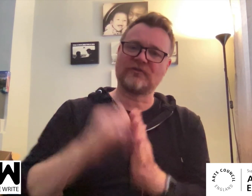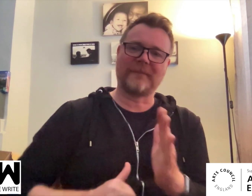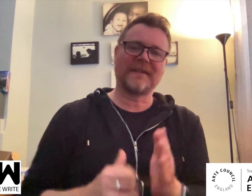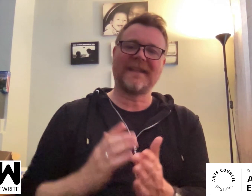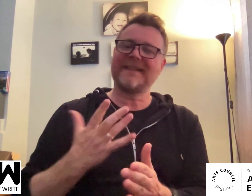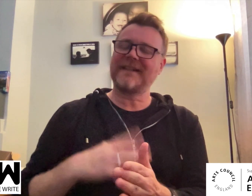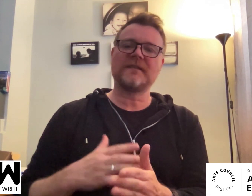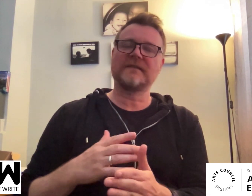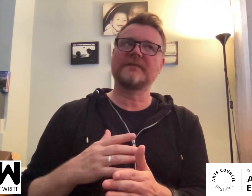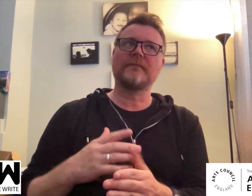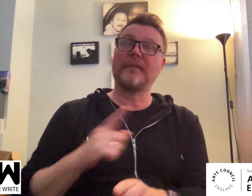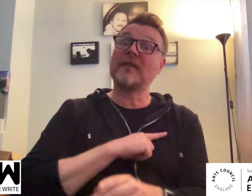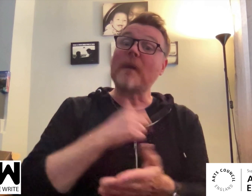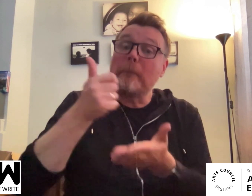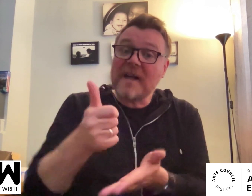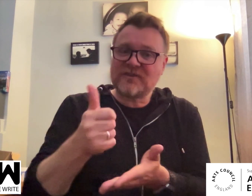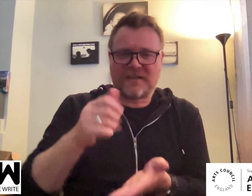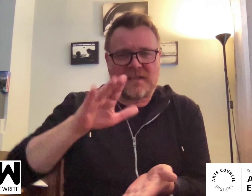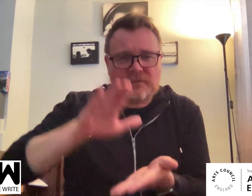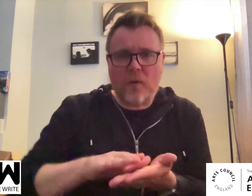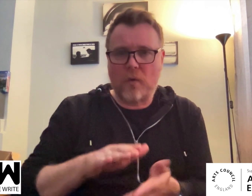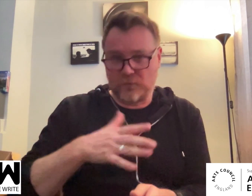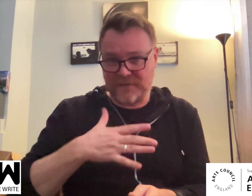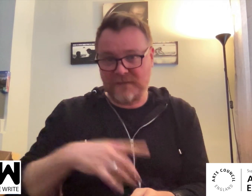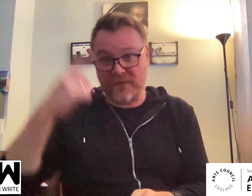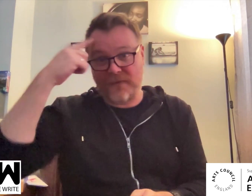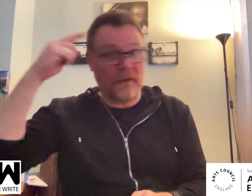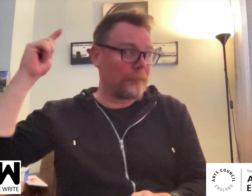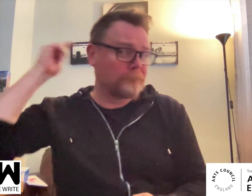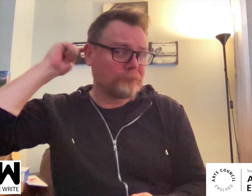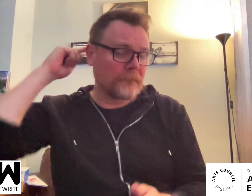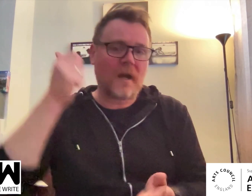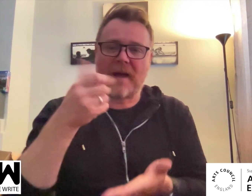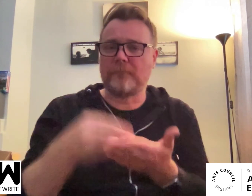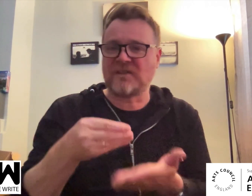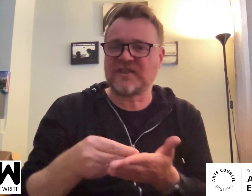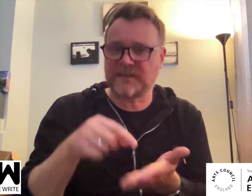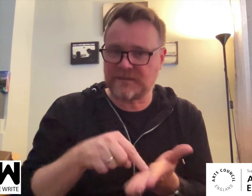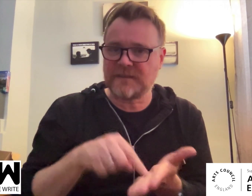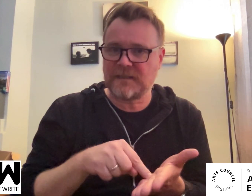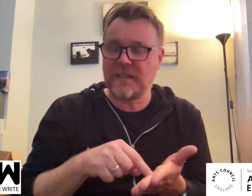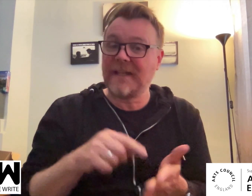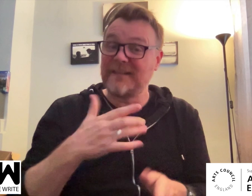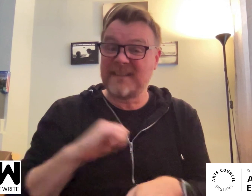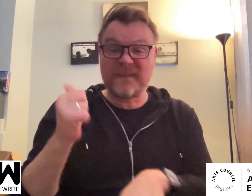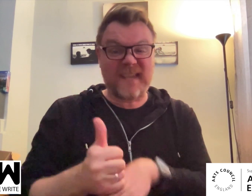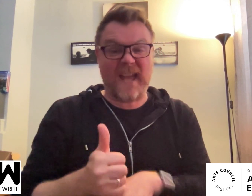script, because the budget is small, you need to think in the back of your head when you're writing your stories and script that